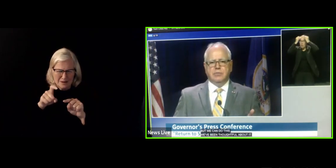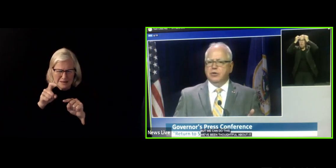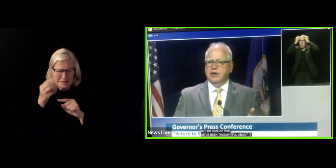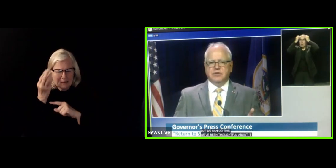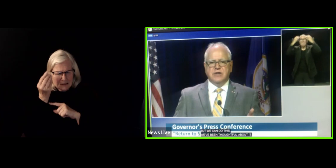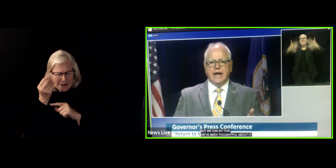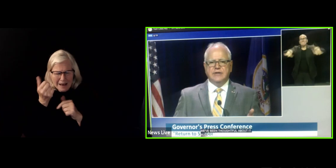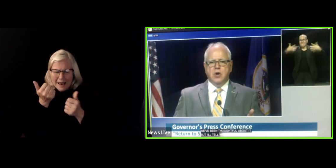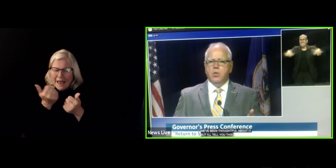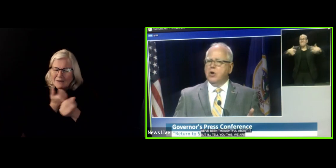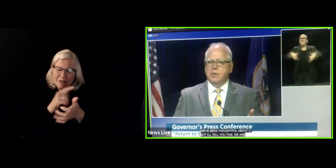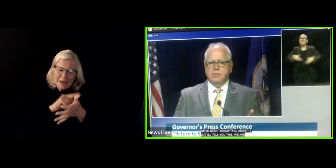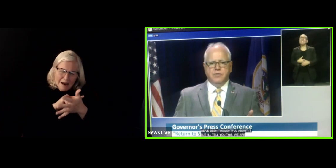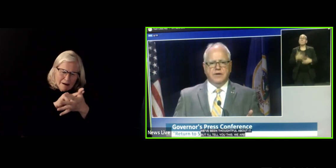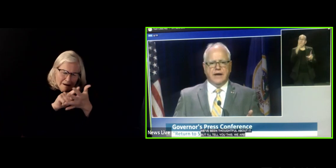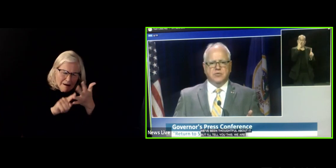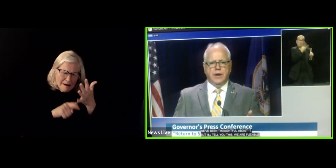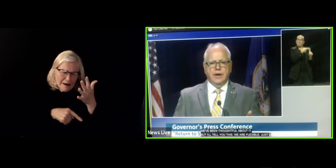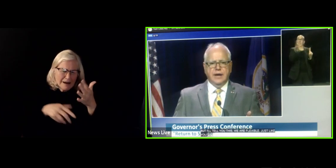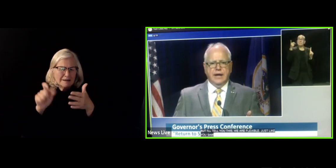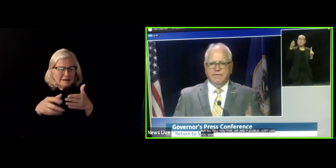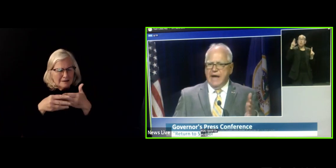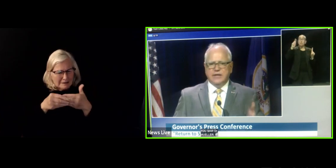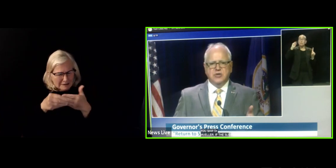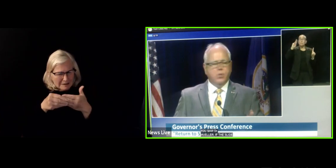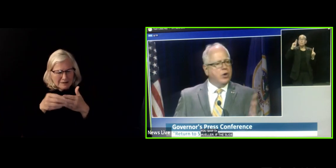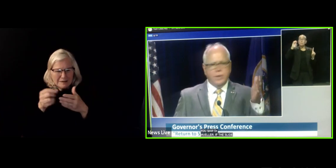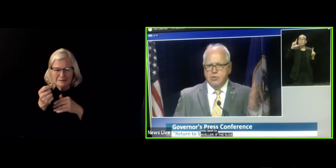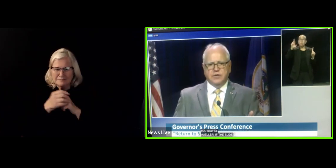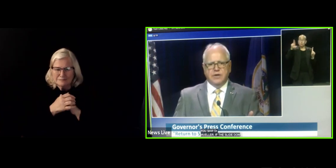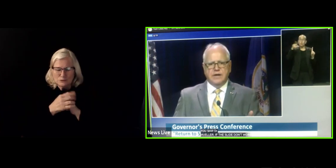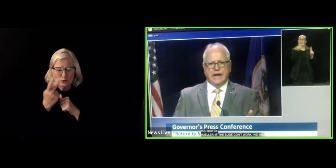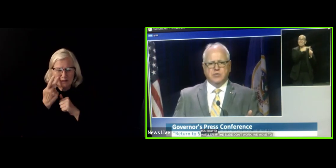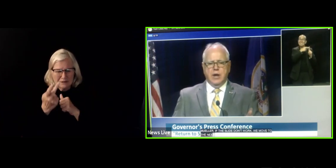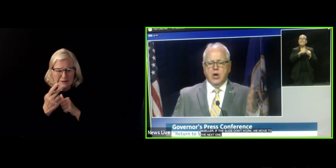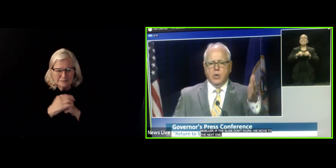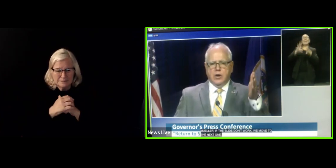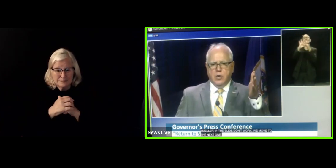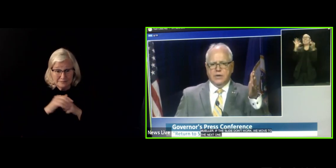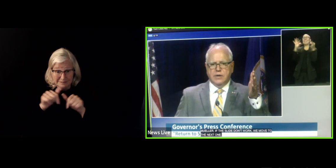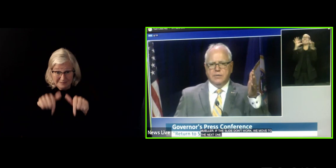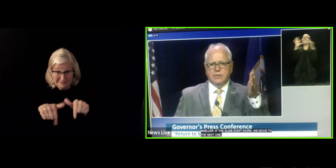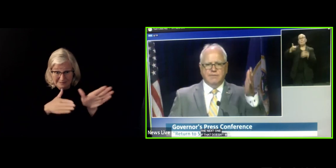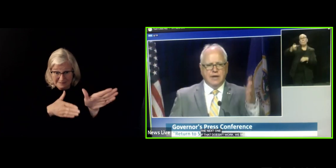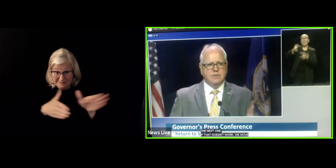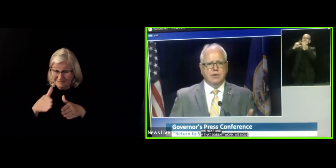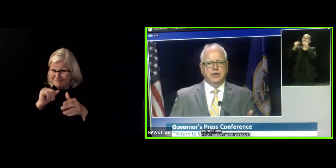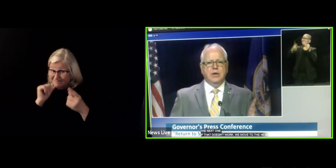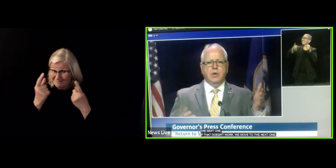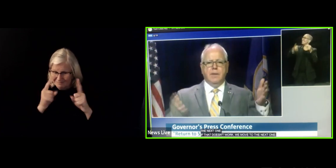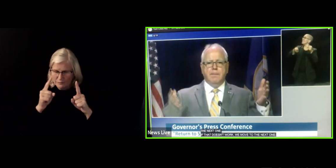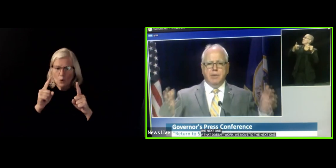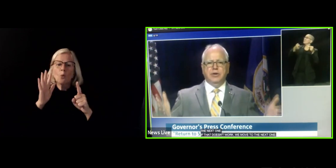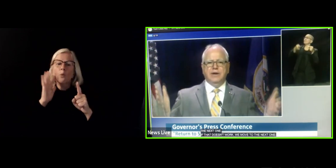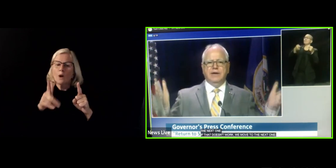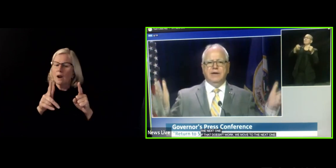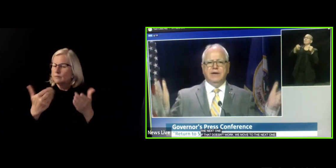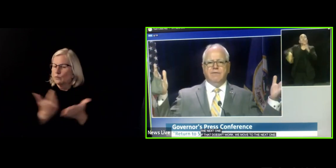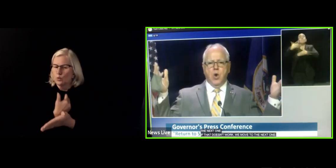Mueller. If the slides don't work, we move to the next one. If that doesn't work, we move to the next one. We are going to maintain flexibility. We are